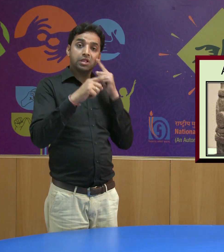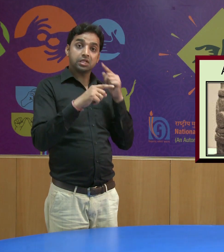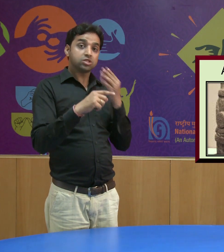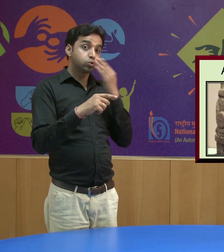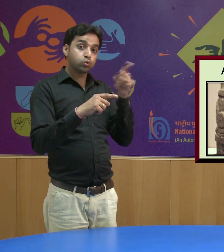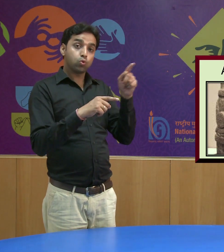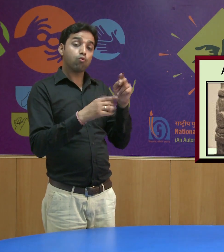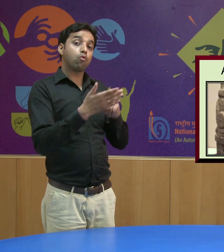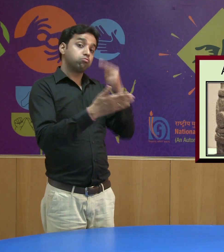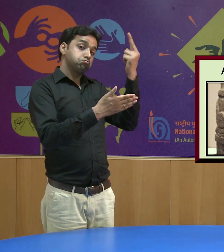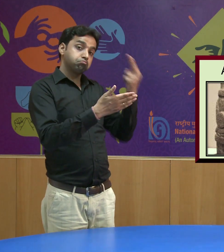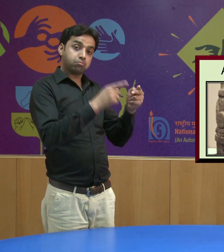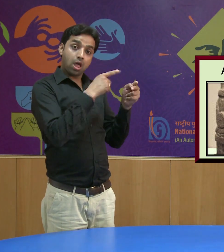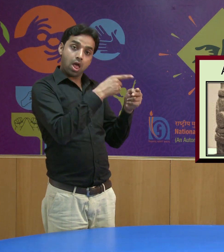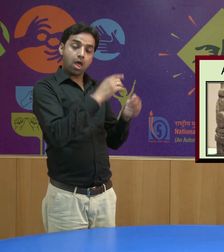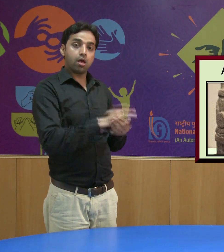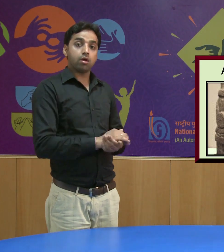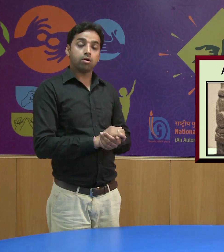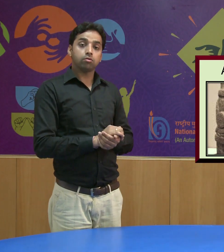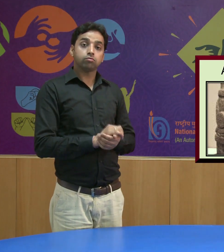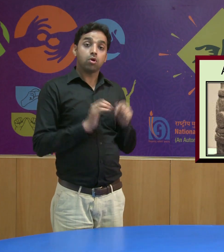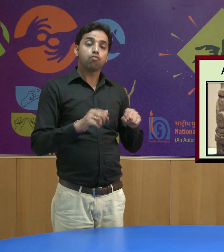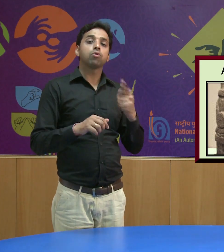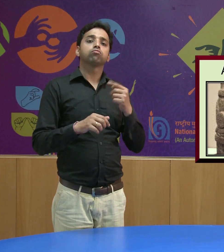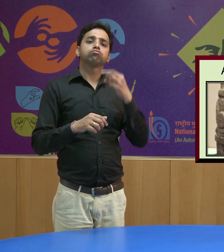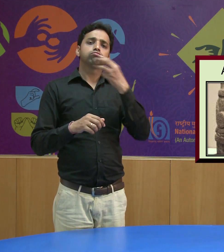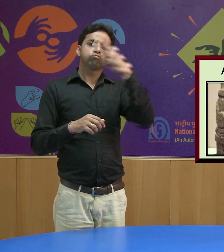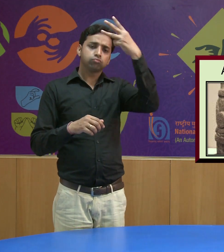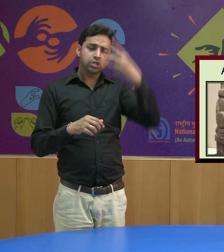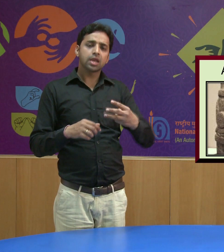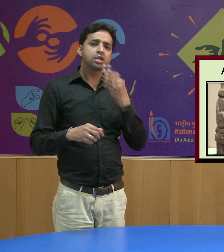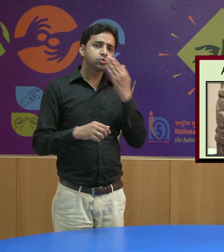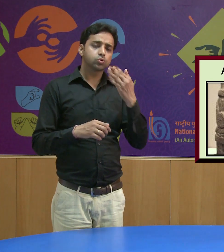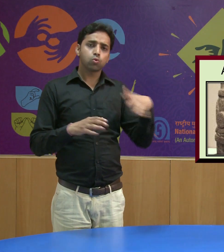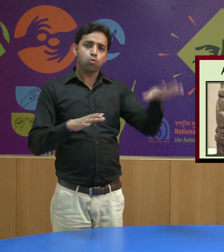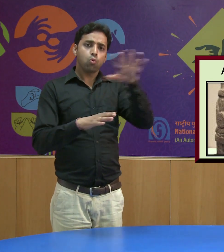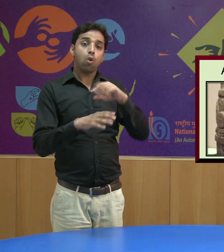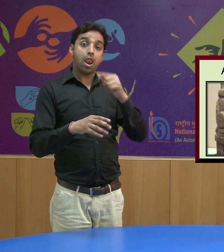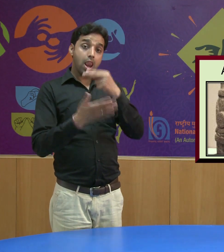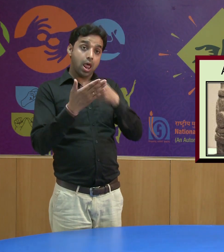is one of the three schools of art in ancient India. Gandhara,